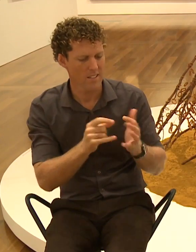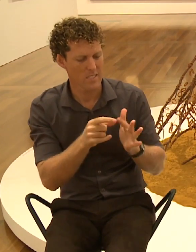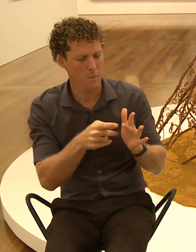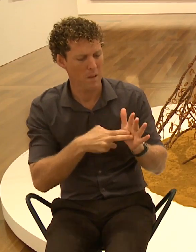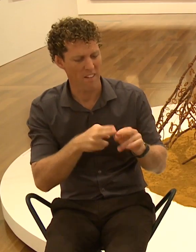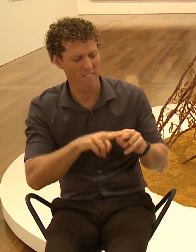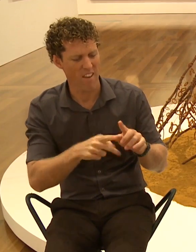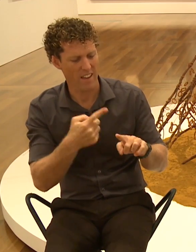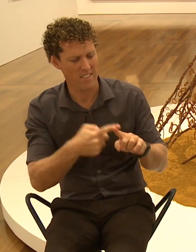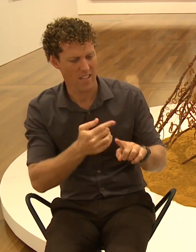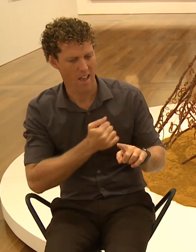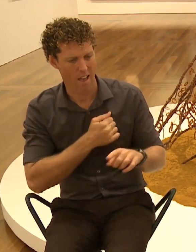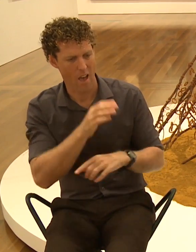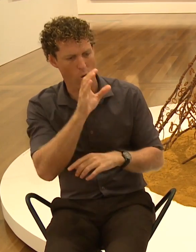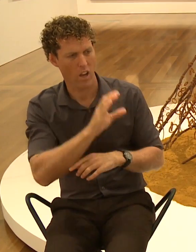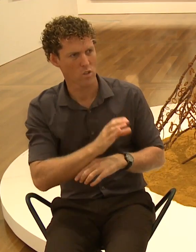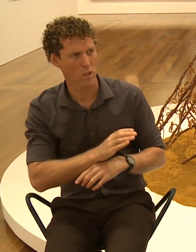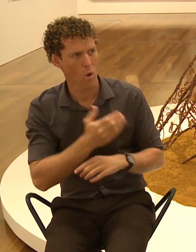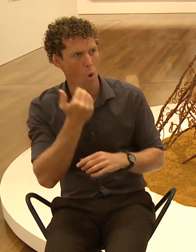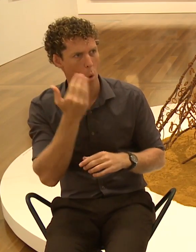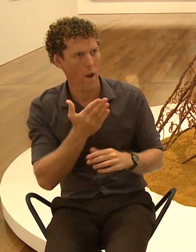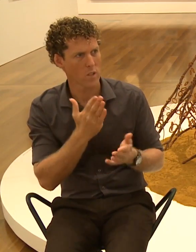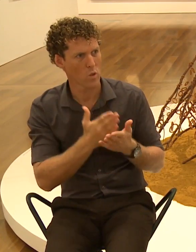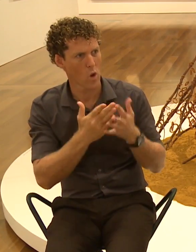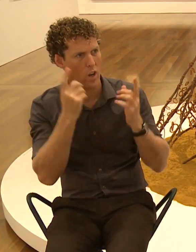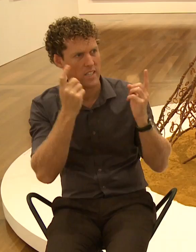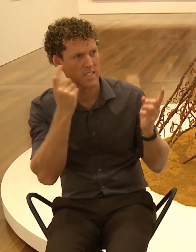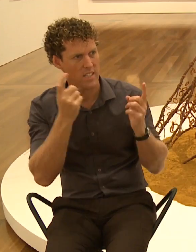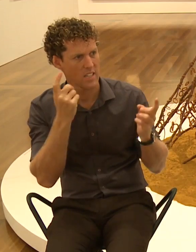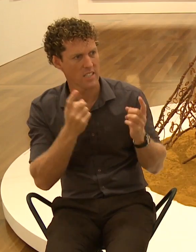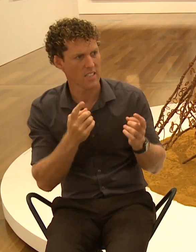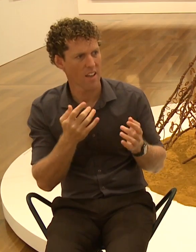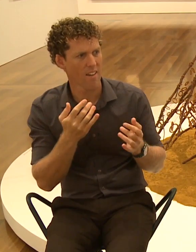in our country is always been considered as quite a